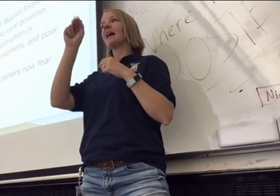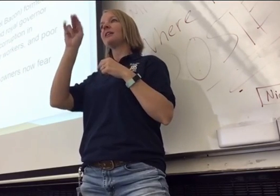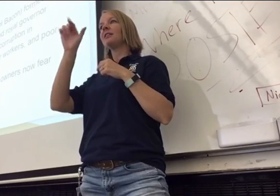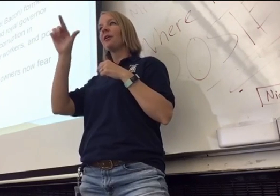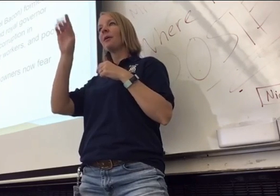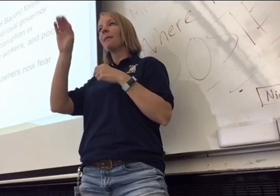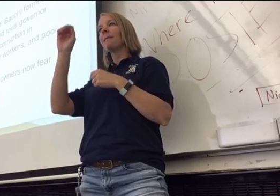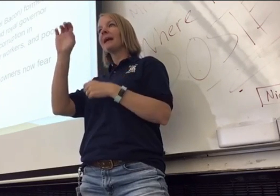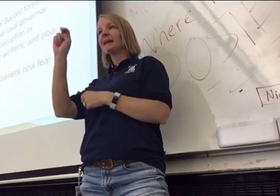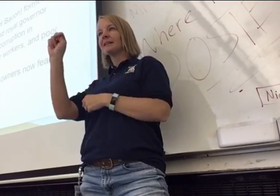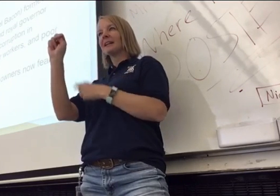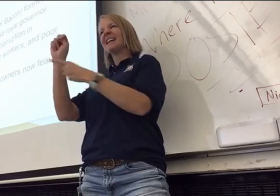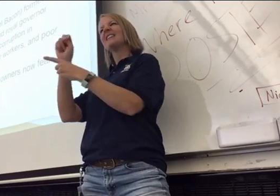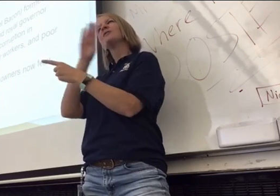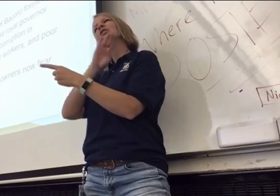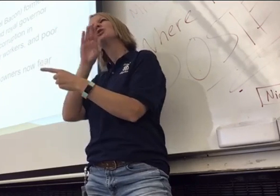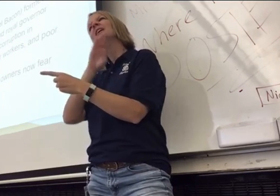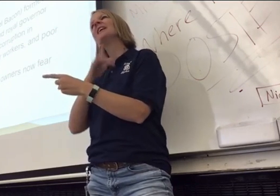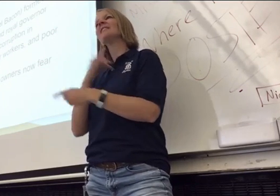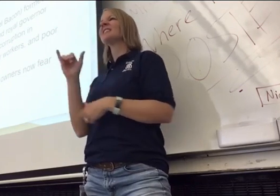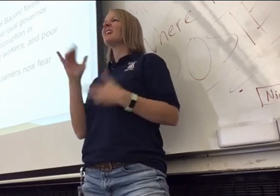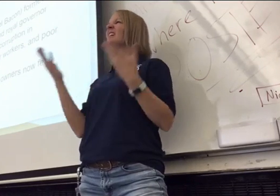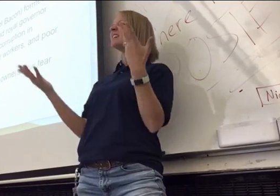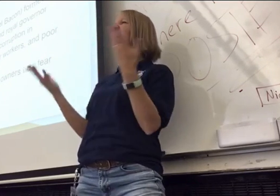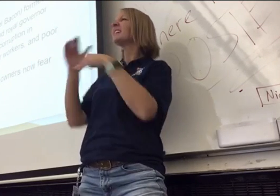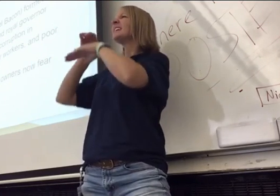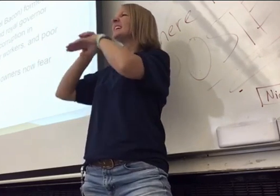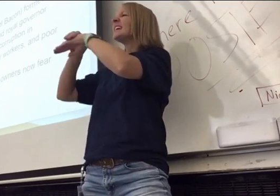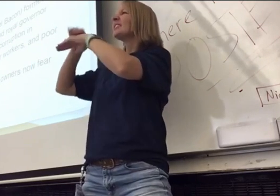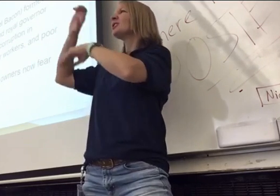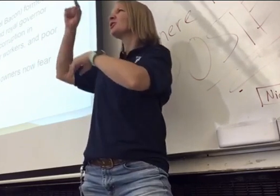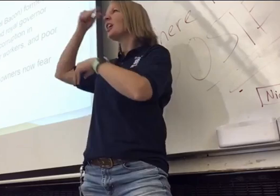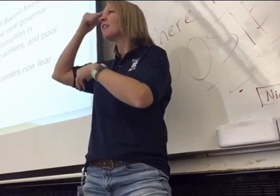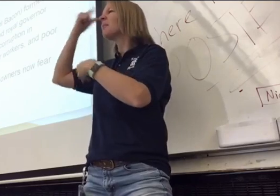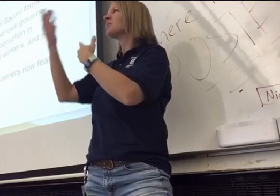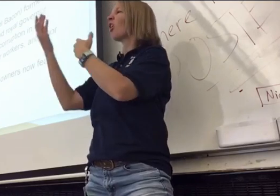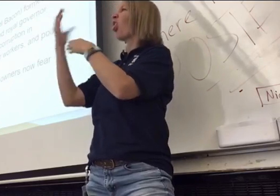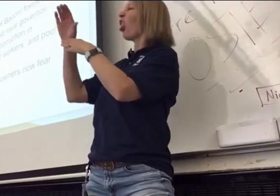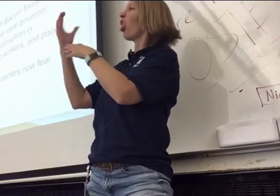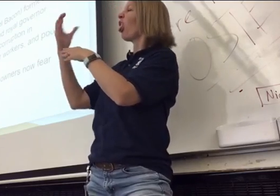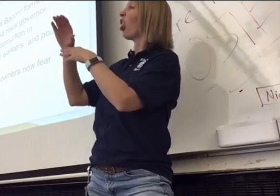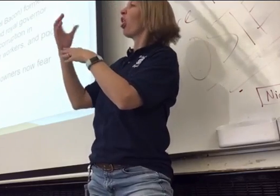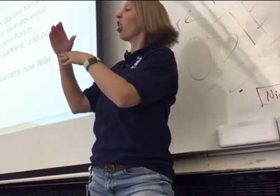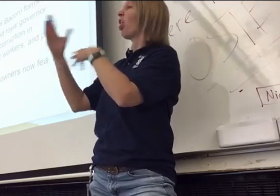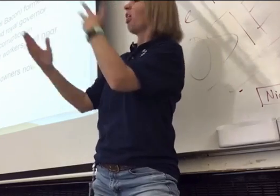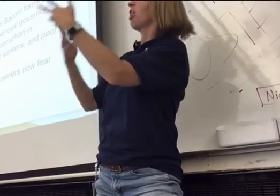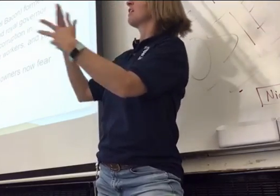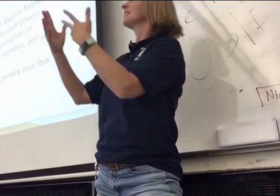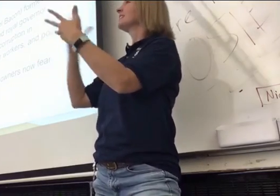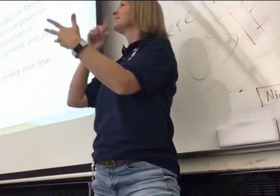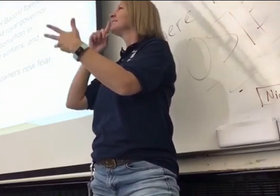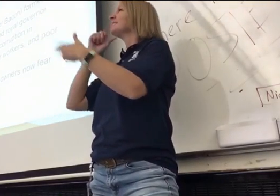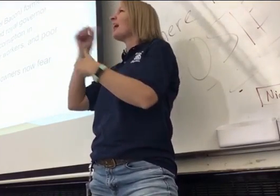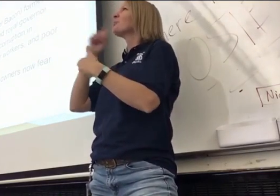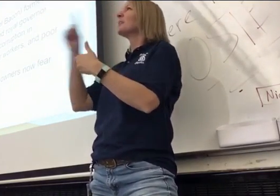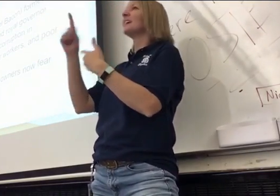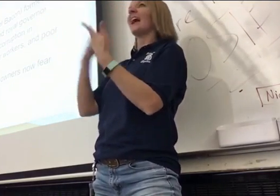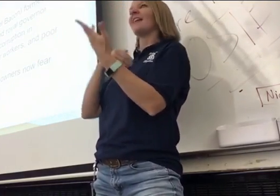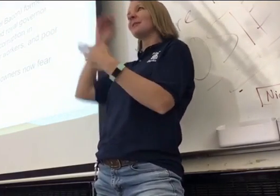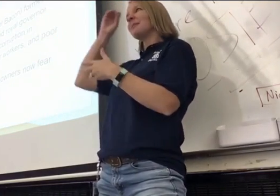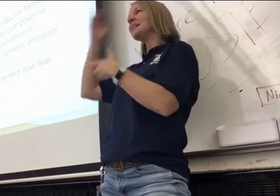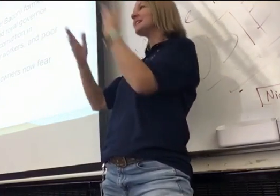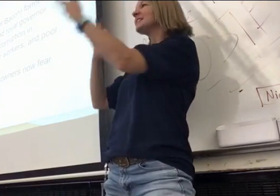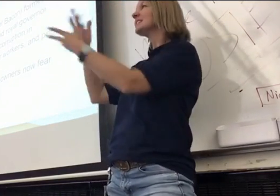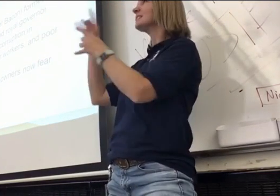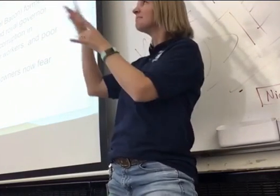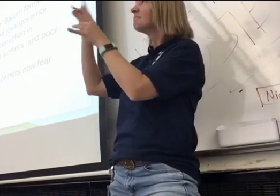he's frustrated. He feels like the English government is kind of imposing a bunch of stuff on people. They're not really having any say in anything. It's